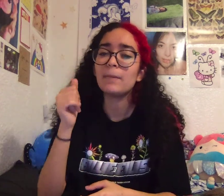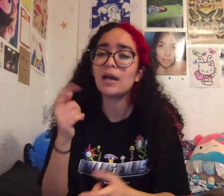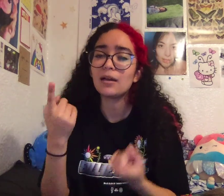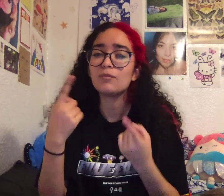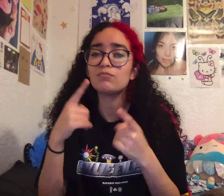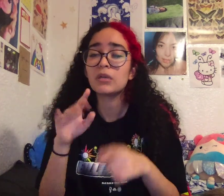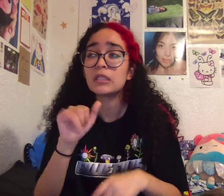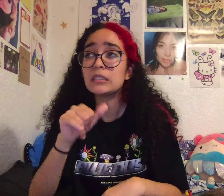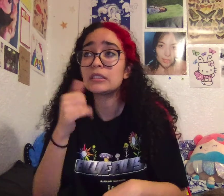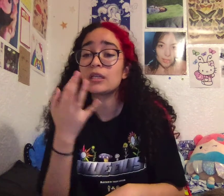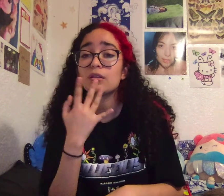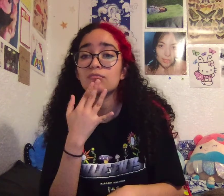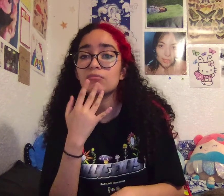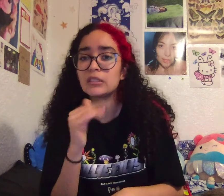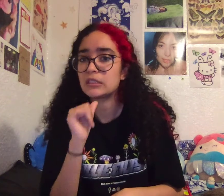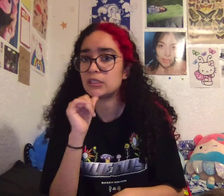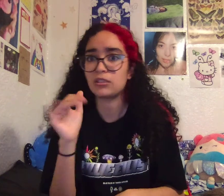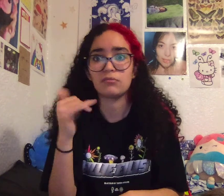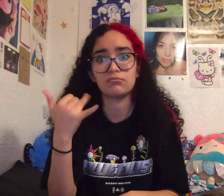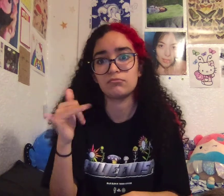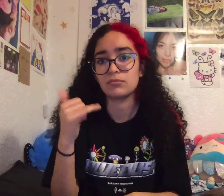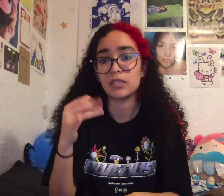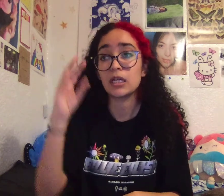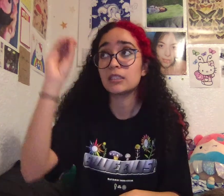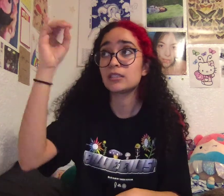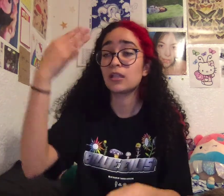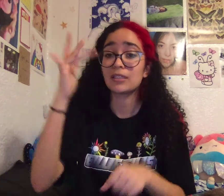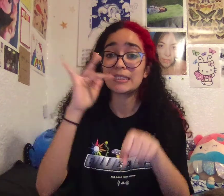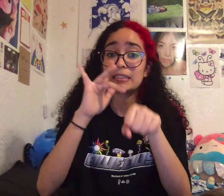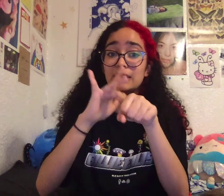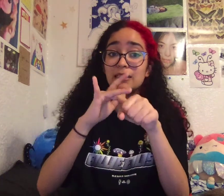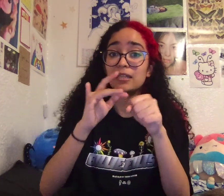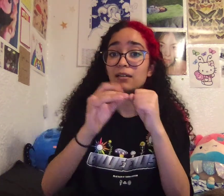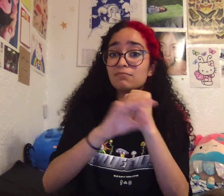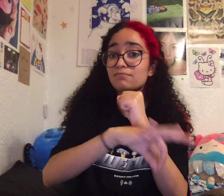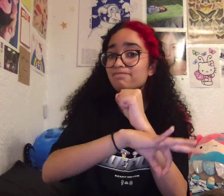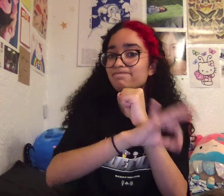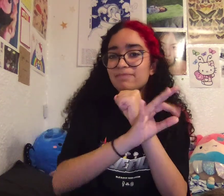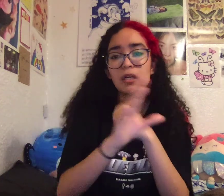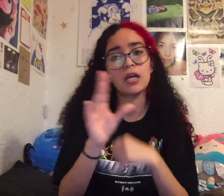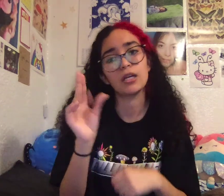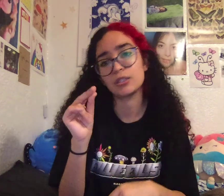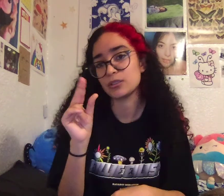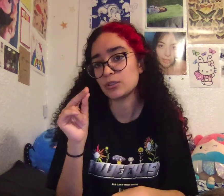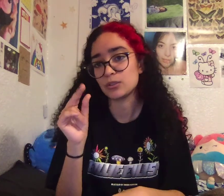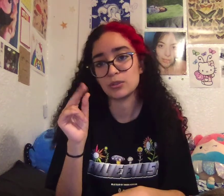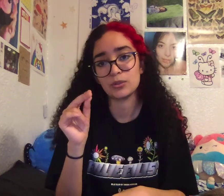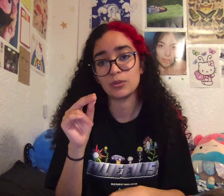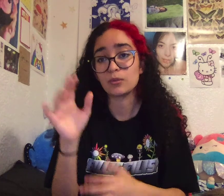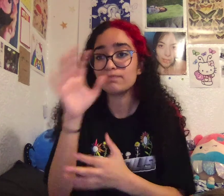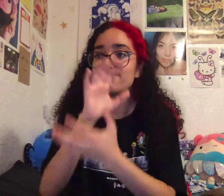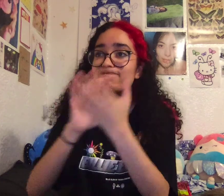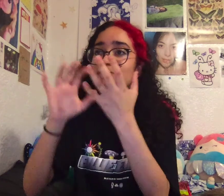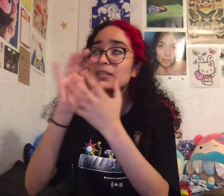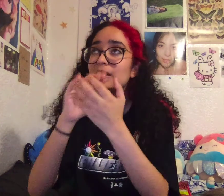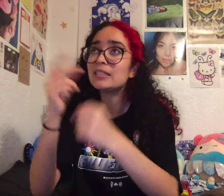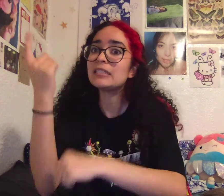than yellow, so the sunlight doesn't actually hit the surface of Venus. It's just a cloudy day